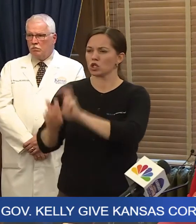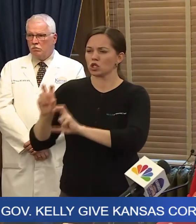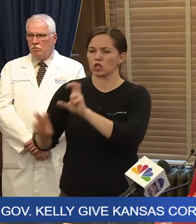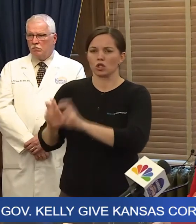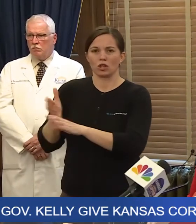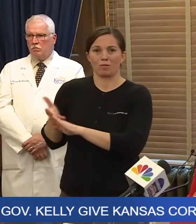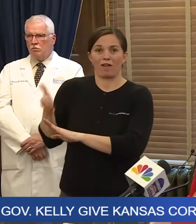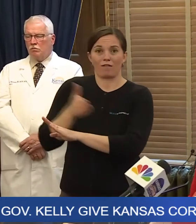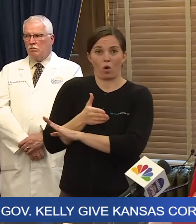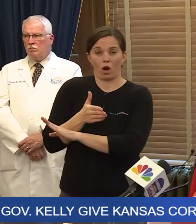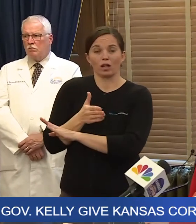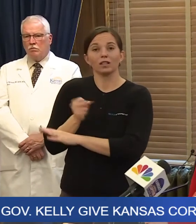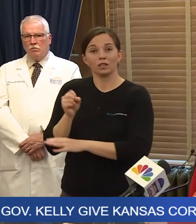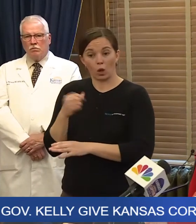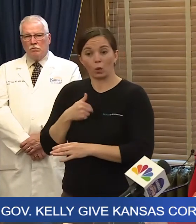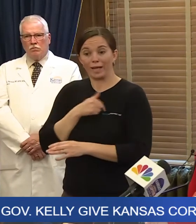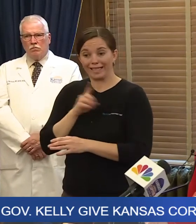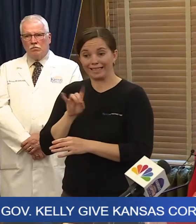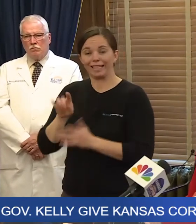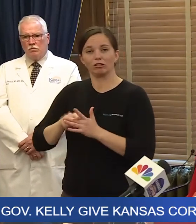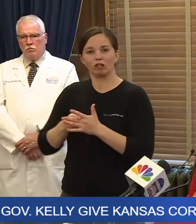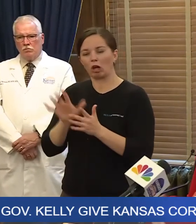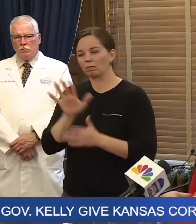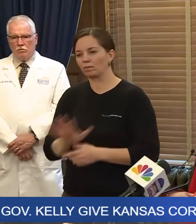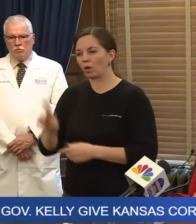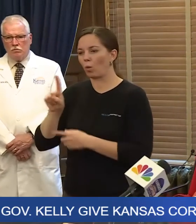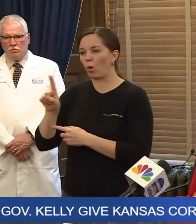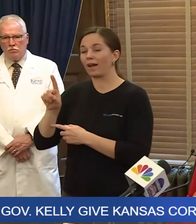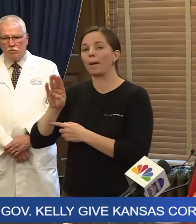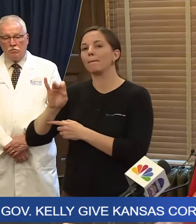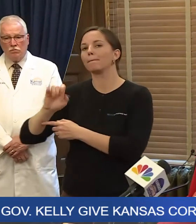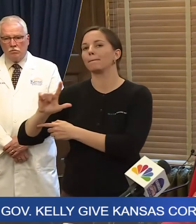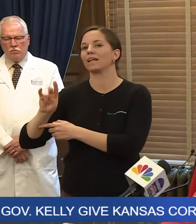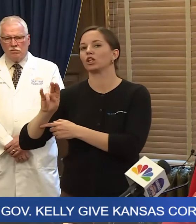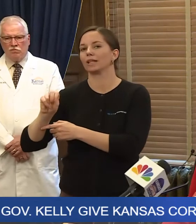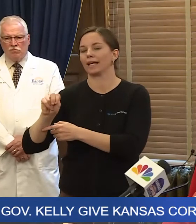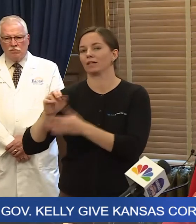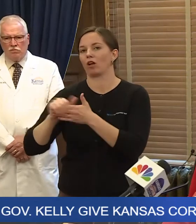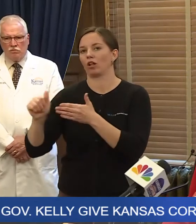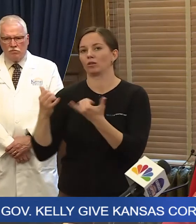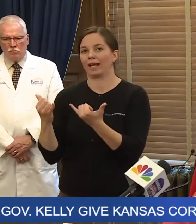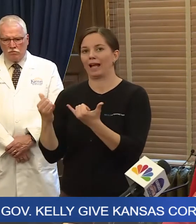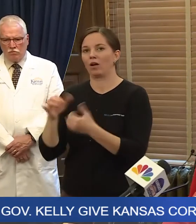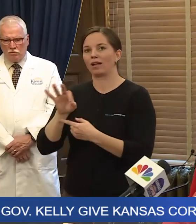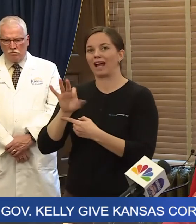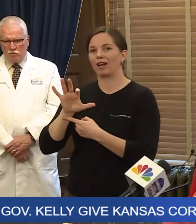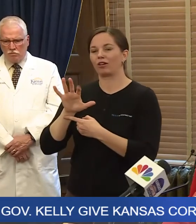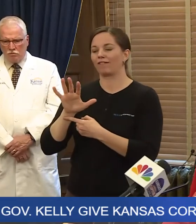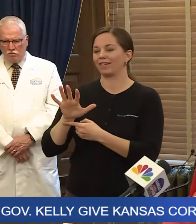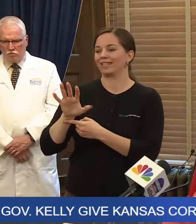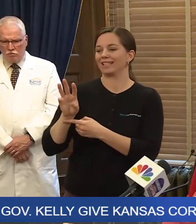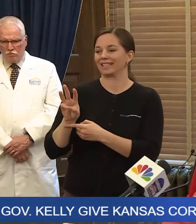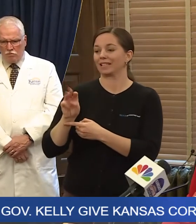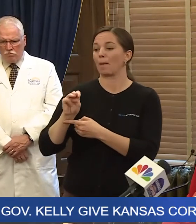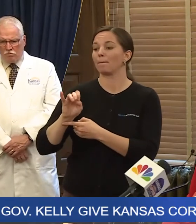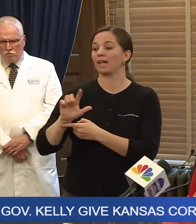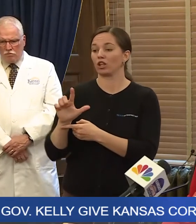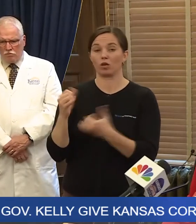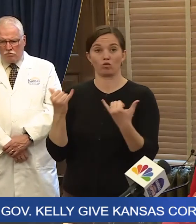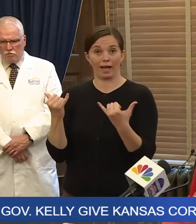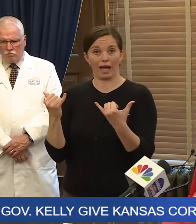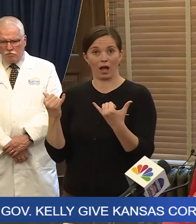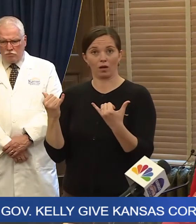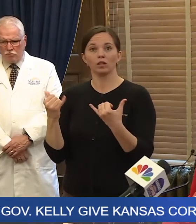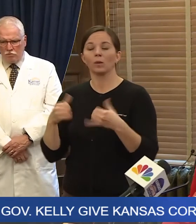of this, I shared, we went into this at about $1 billion. We are at about 956 million right now. So